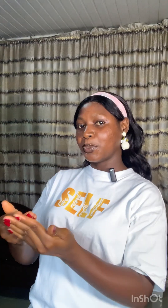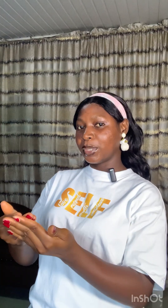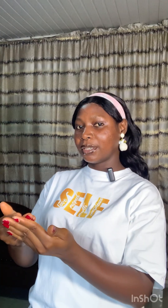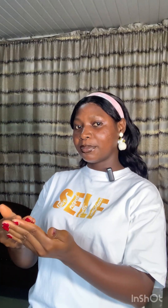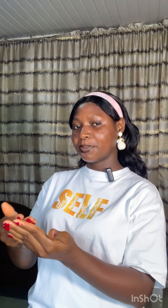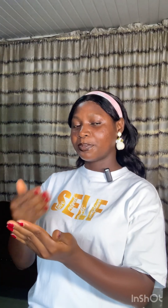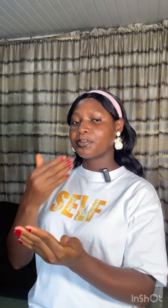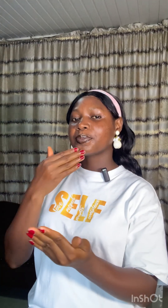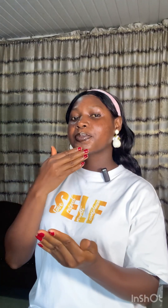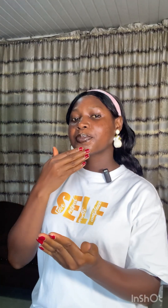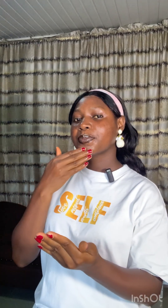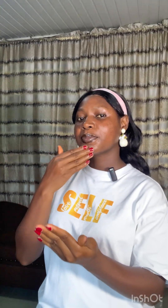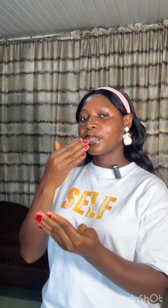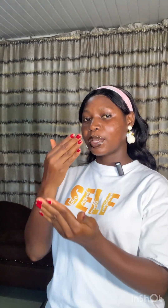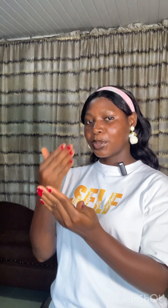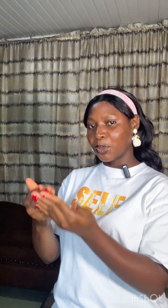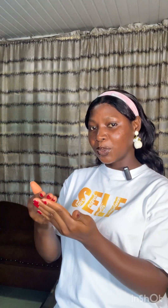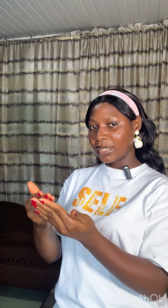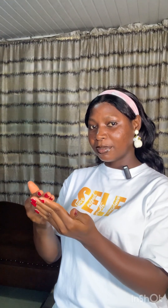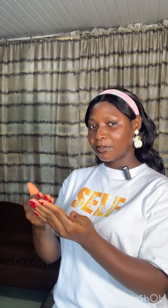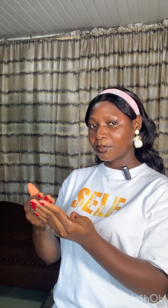Good, good,